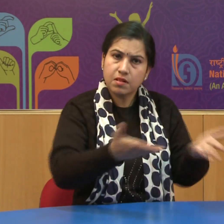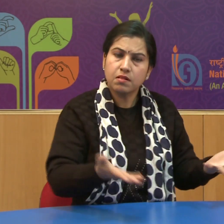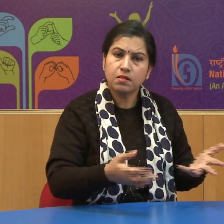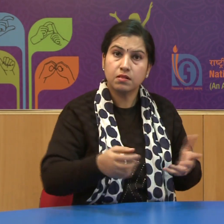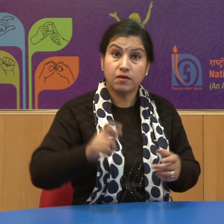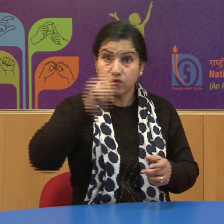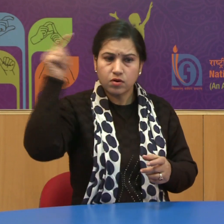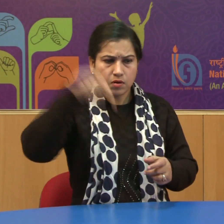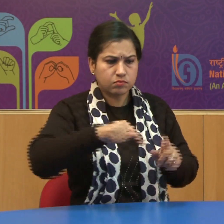foreigners,